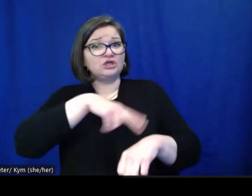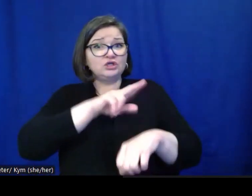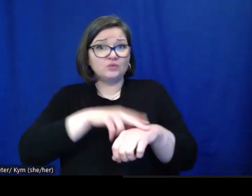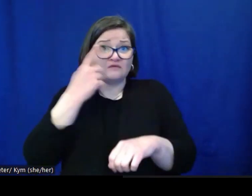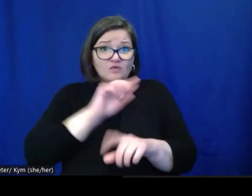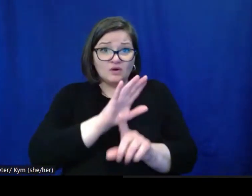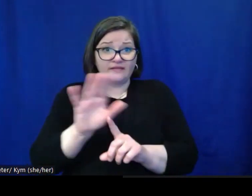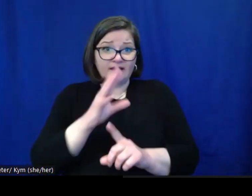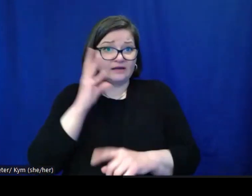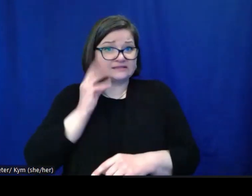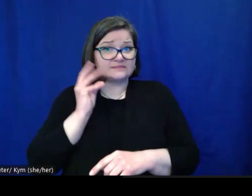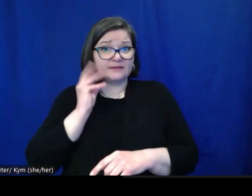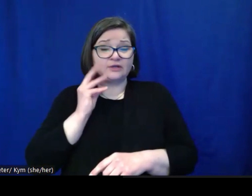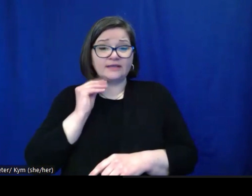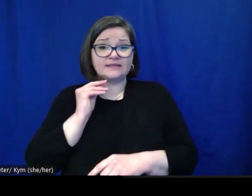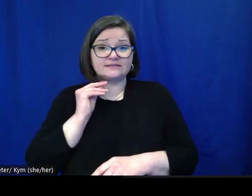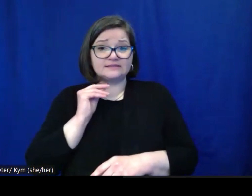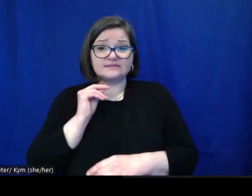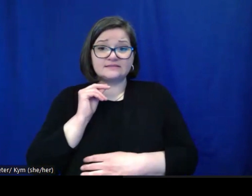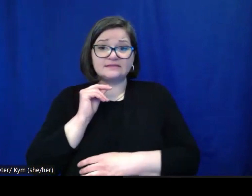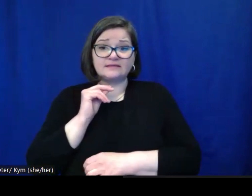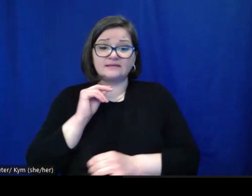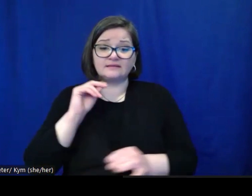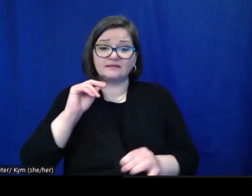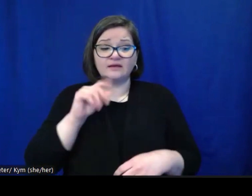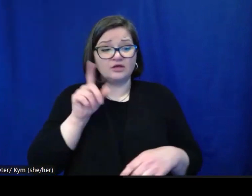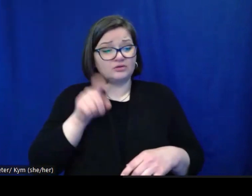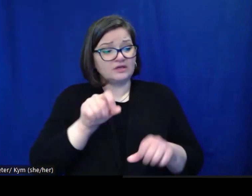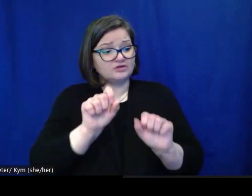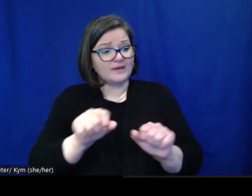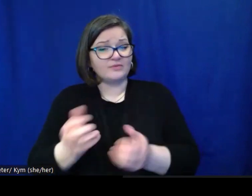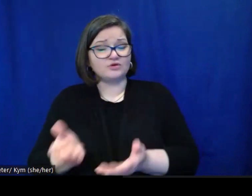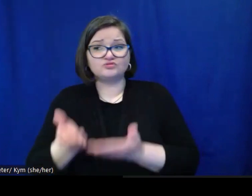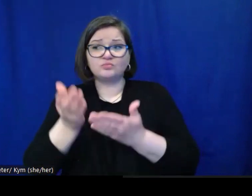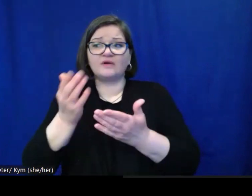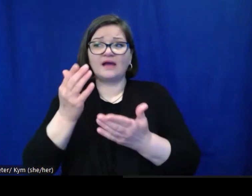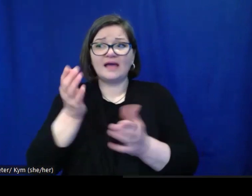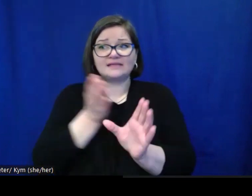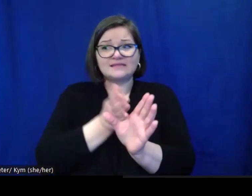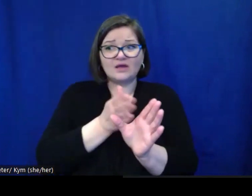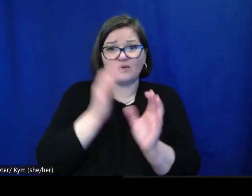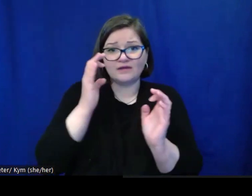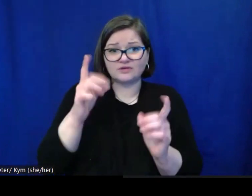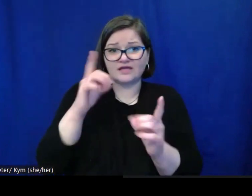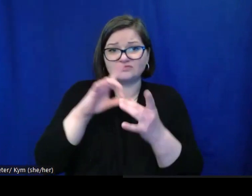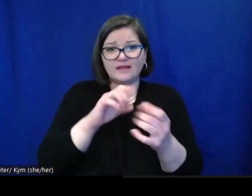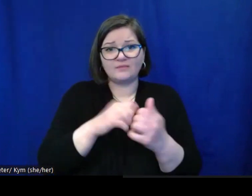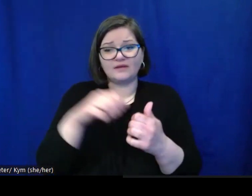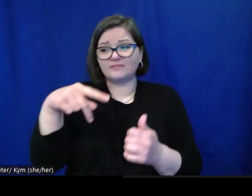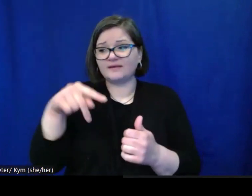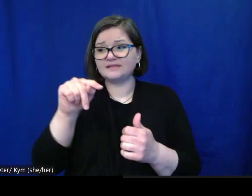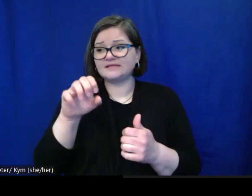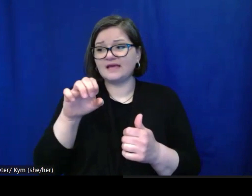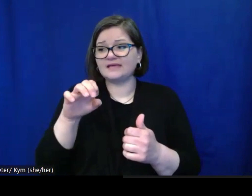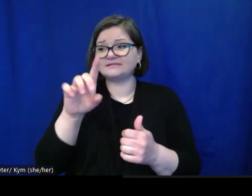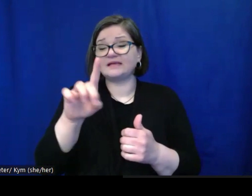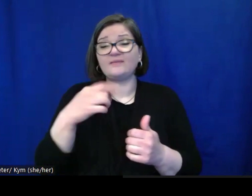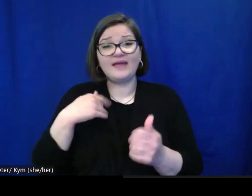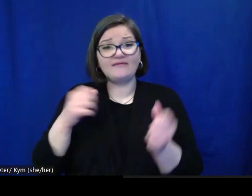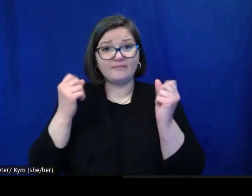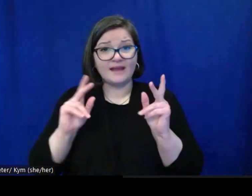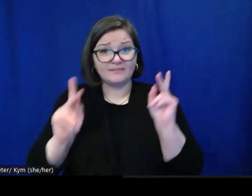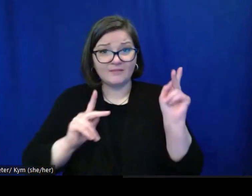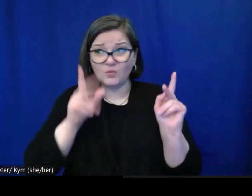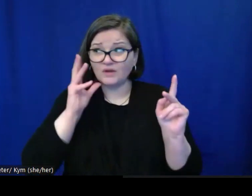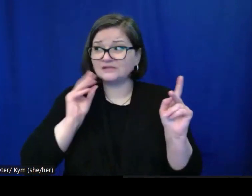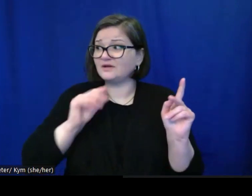experiences. Be able to provide psychoeducation on PTSD. We have a lot of veterans who come in experiencing